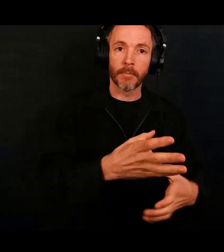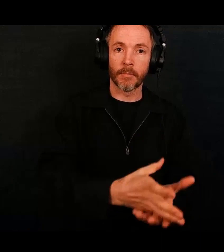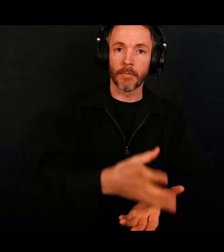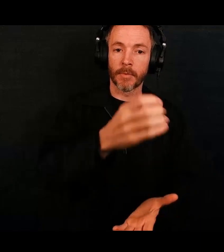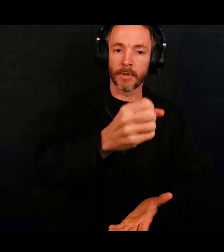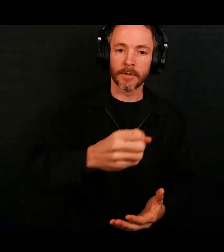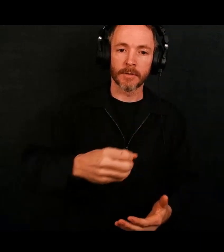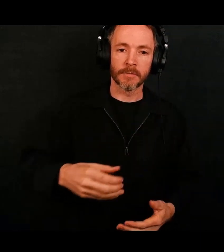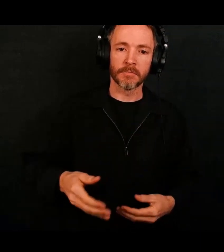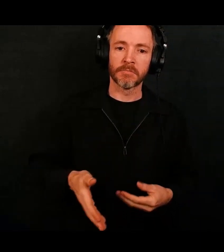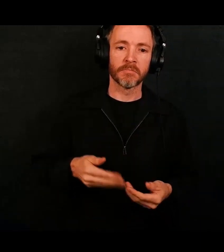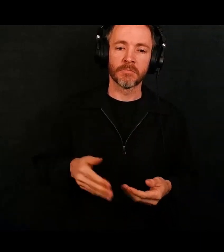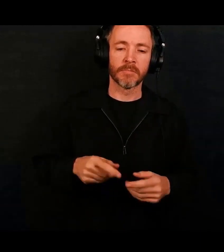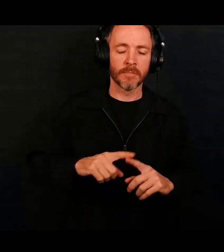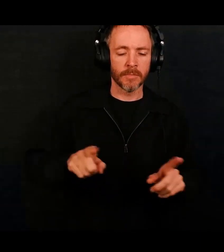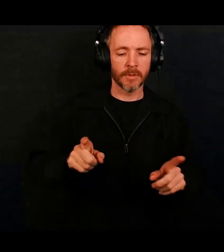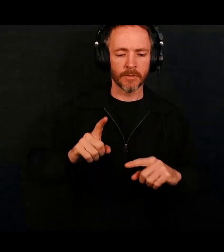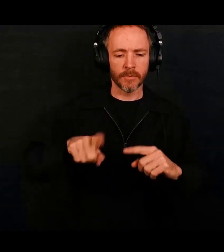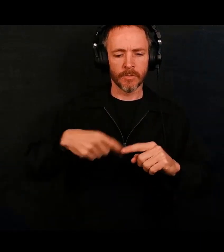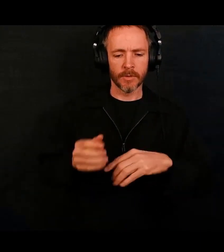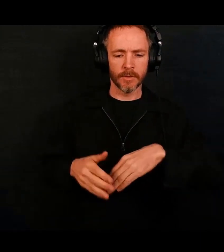But when it's folded up, you can't.